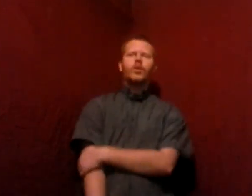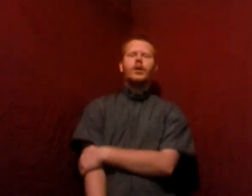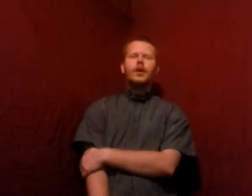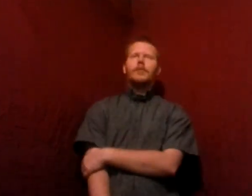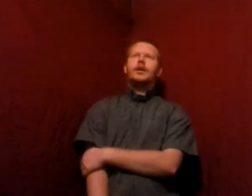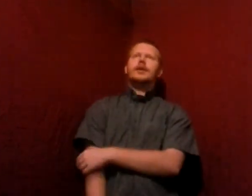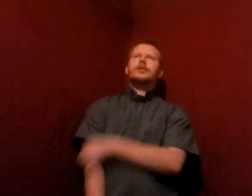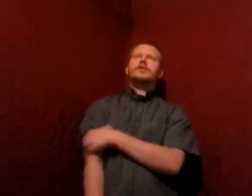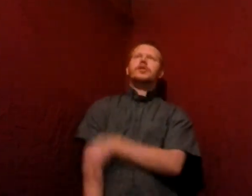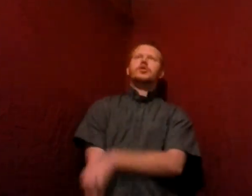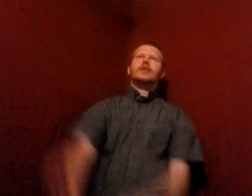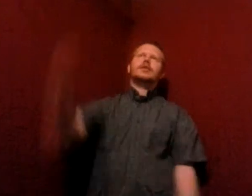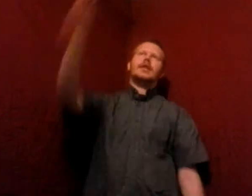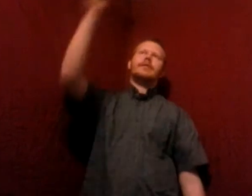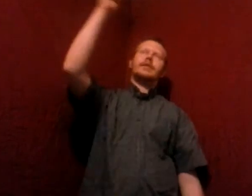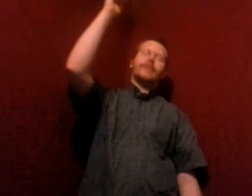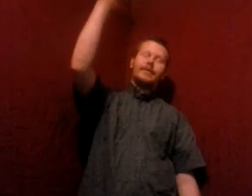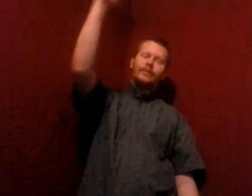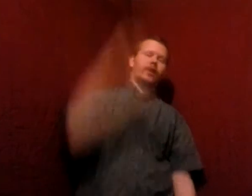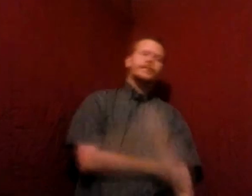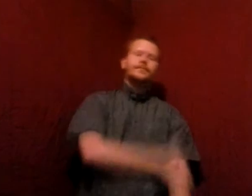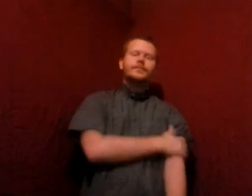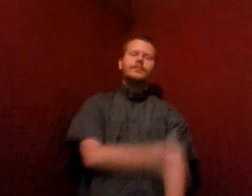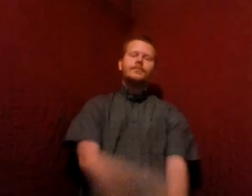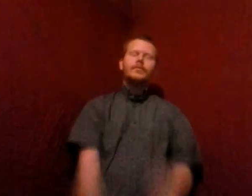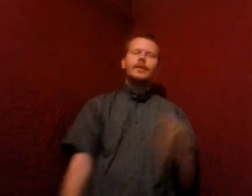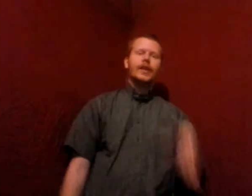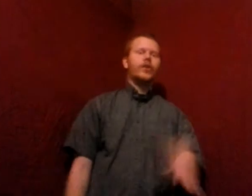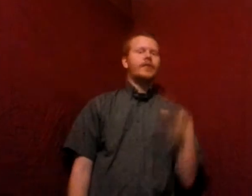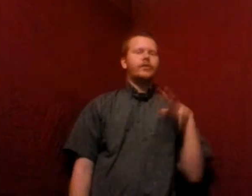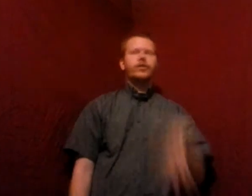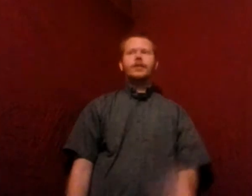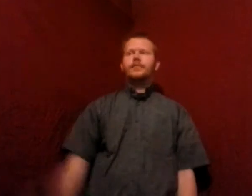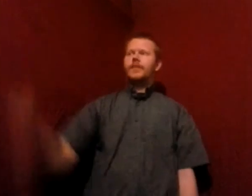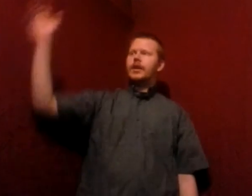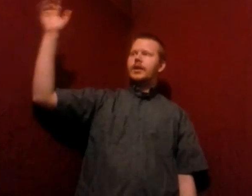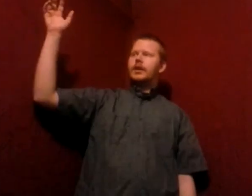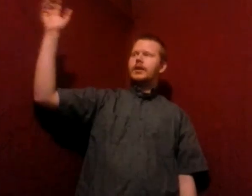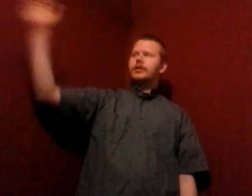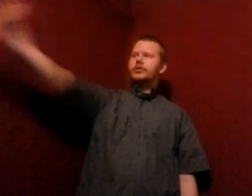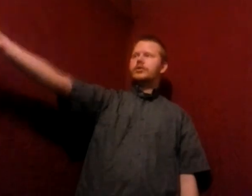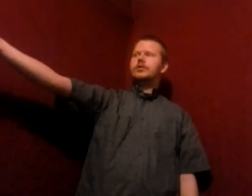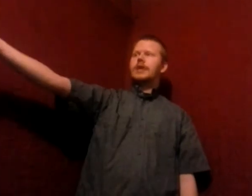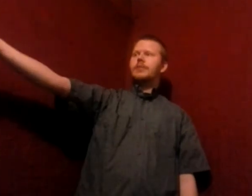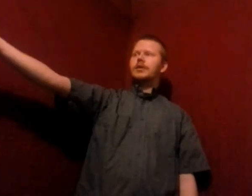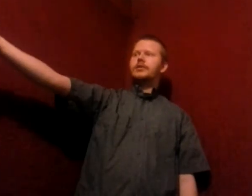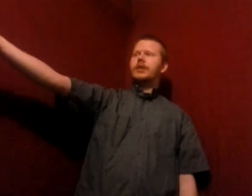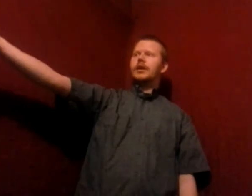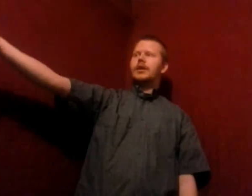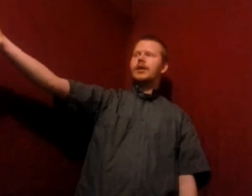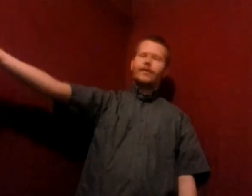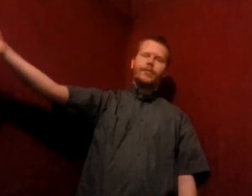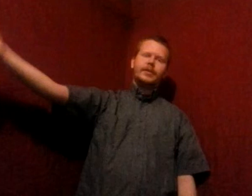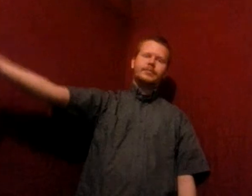i want to cut this video short it's 11 it's 11 40 i got here 11 30 got my uh got a few pizza